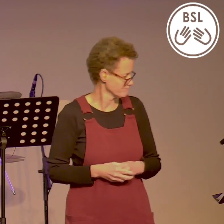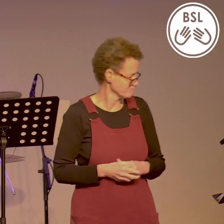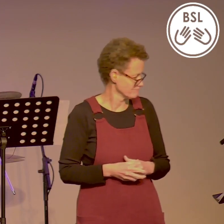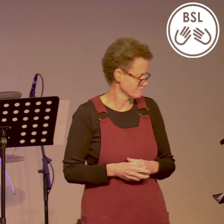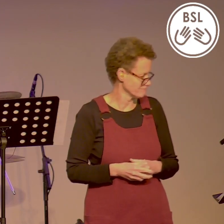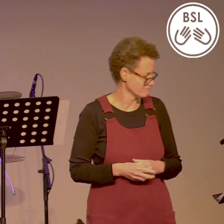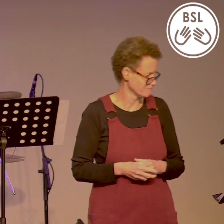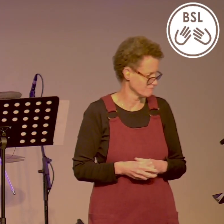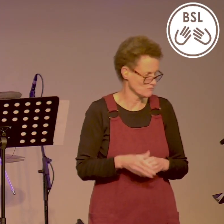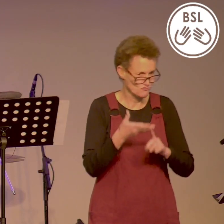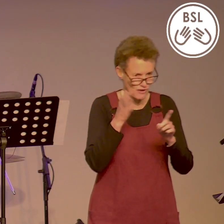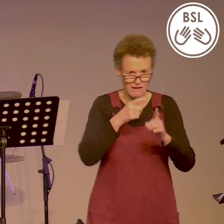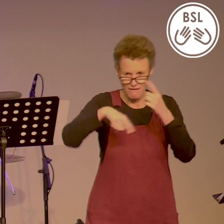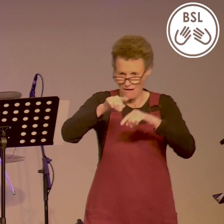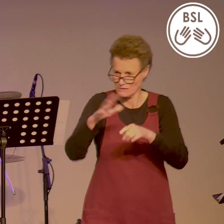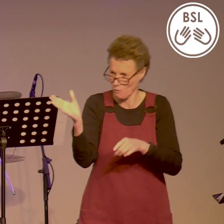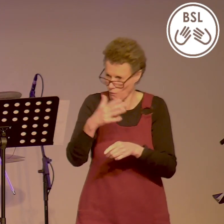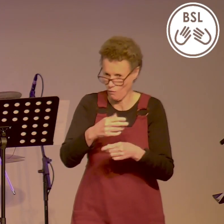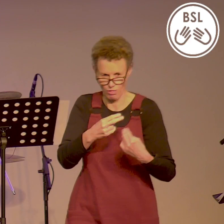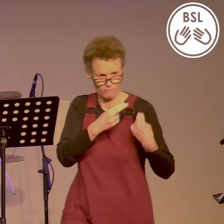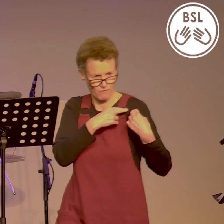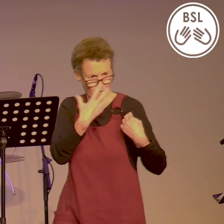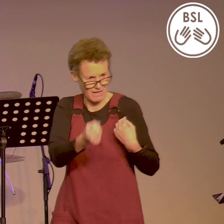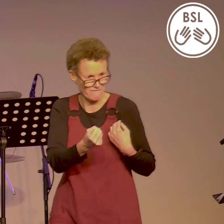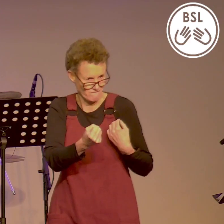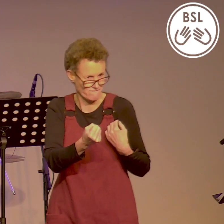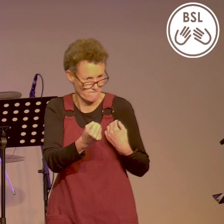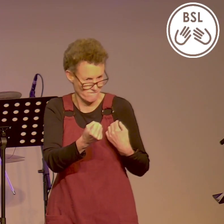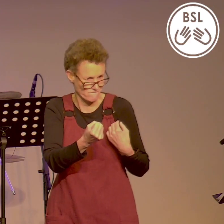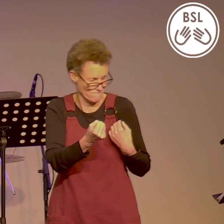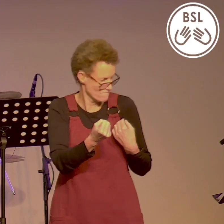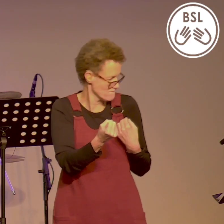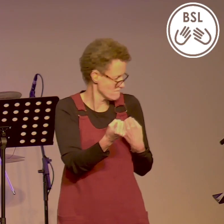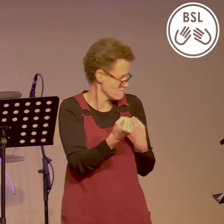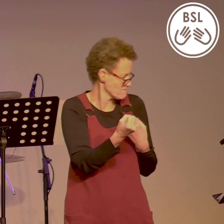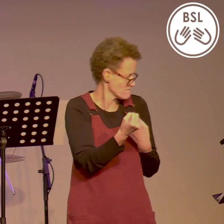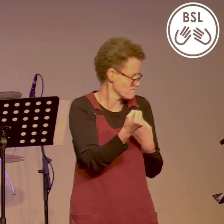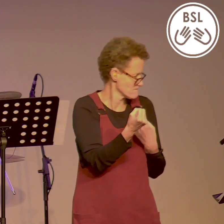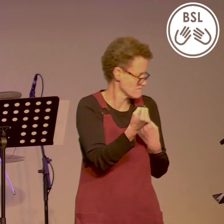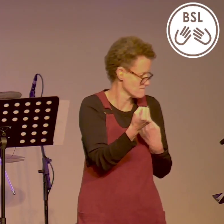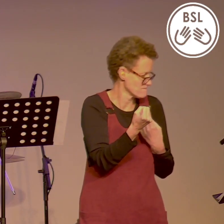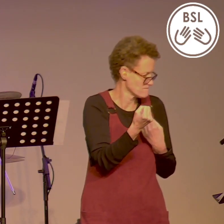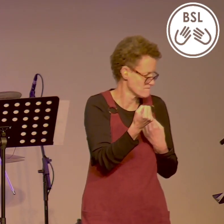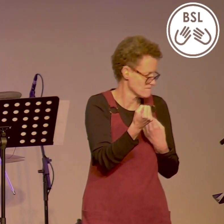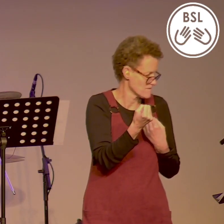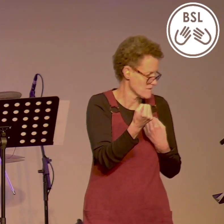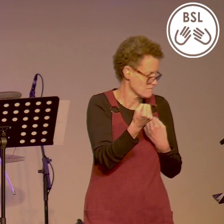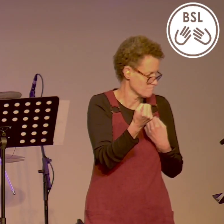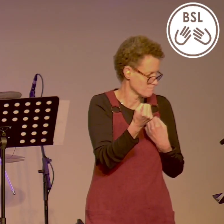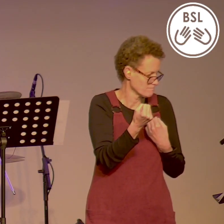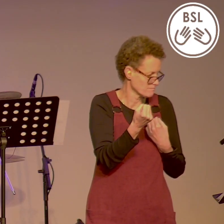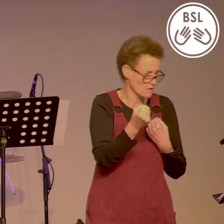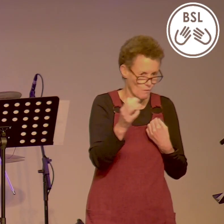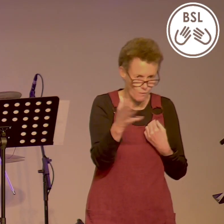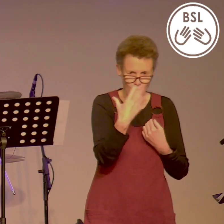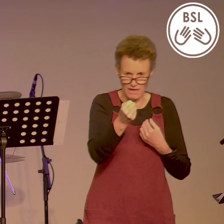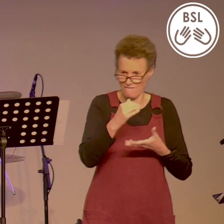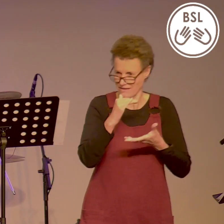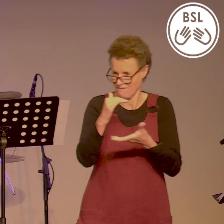And I also wanted to empower deaf people. And we all have a responsibility and a duty in that.